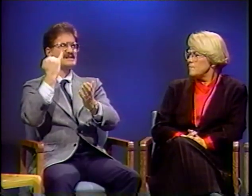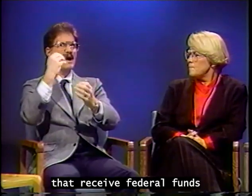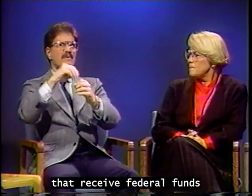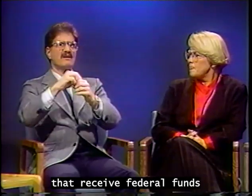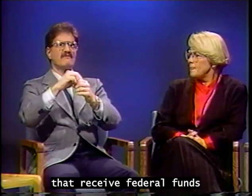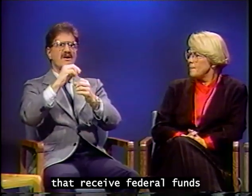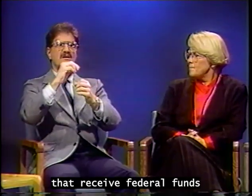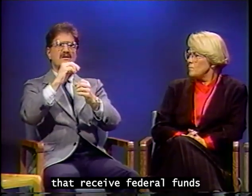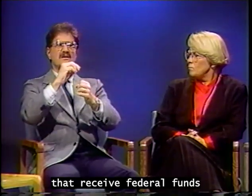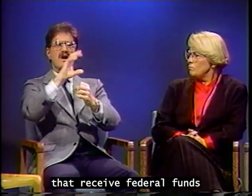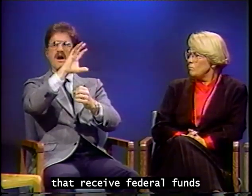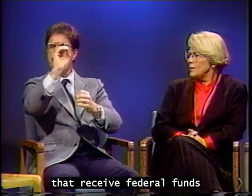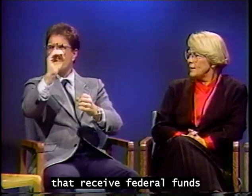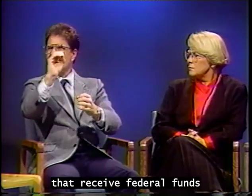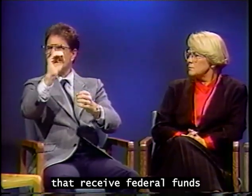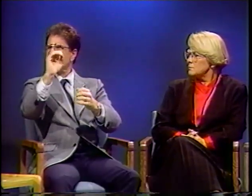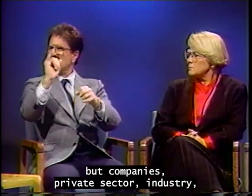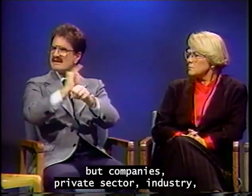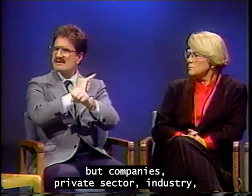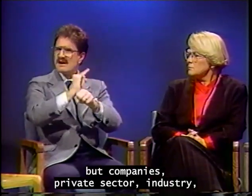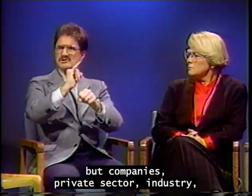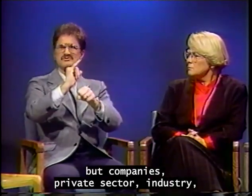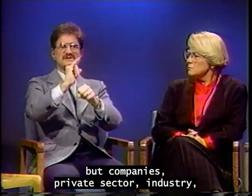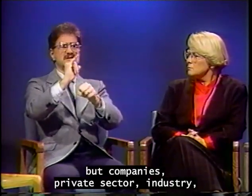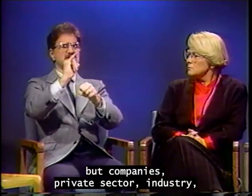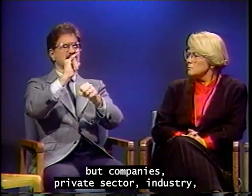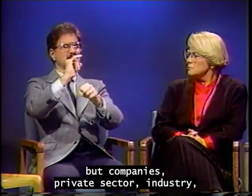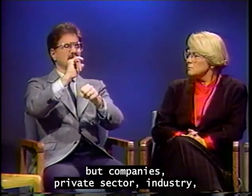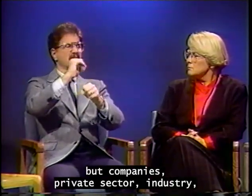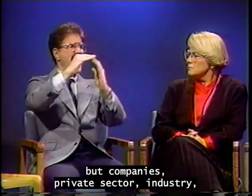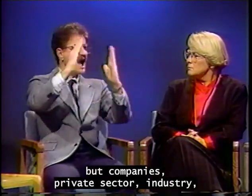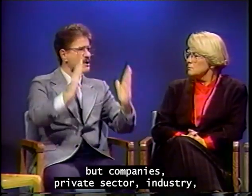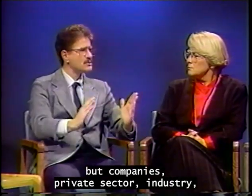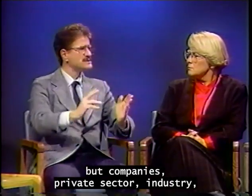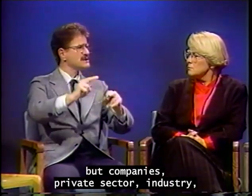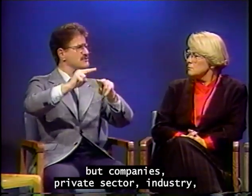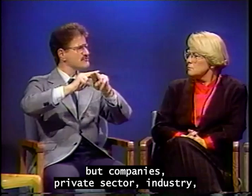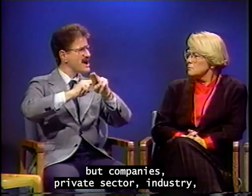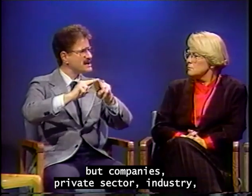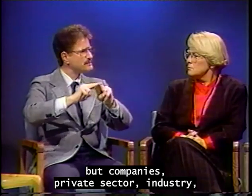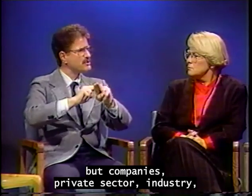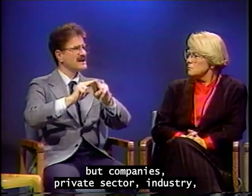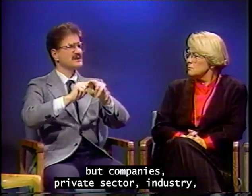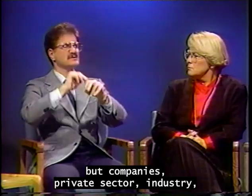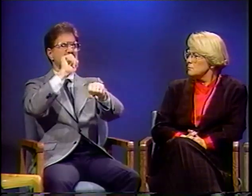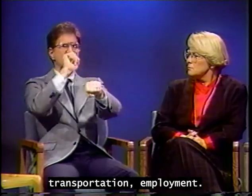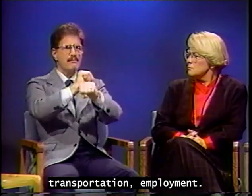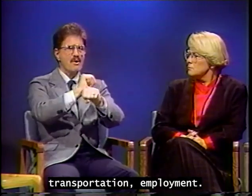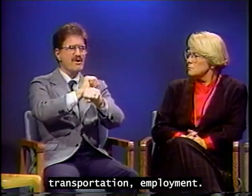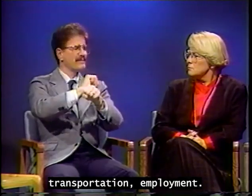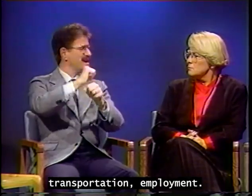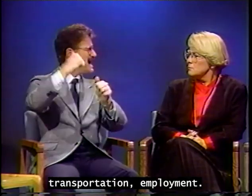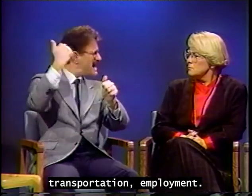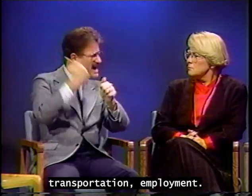sector that receive federal funds, but companies, private sector, industry, transportation,